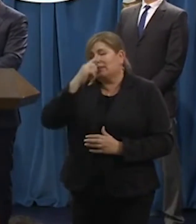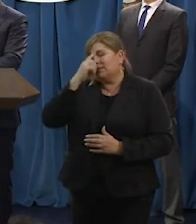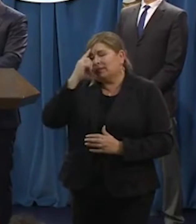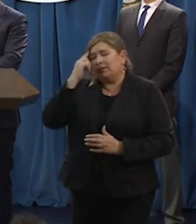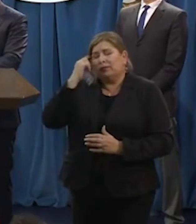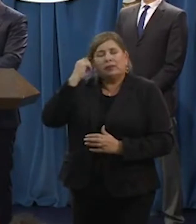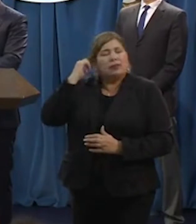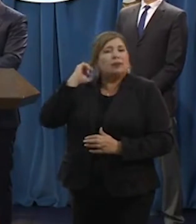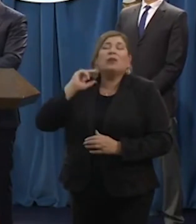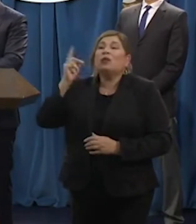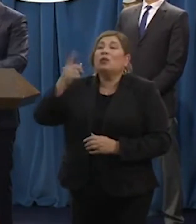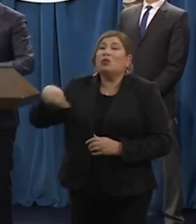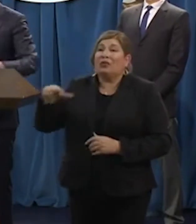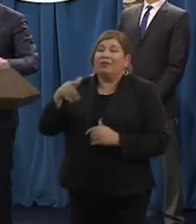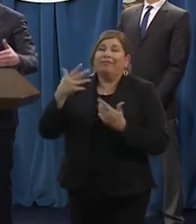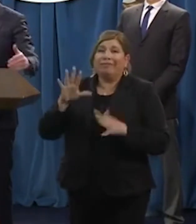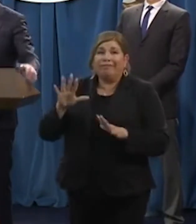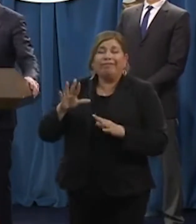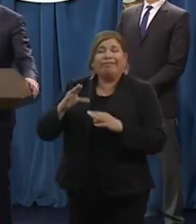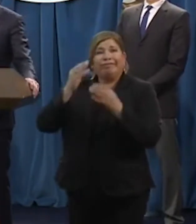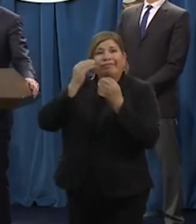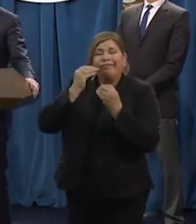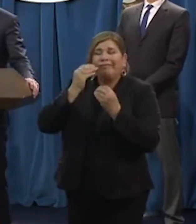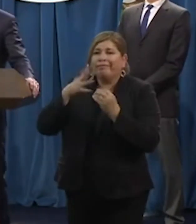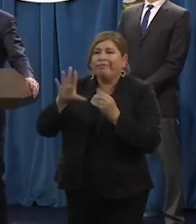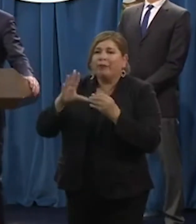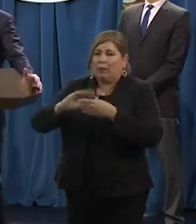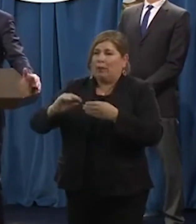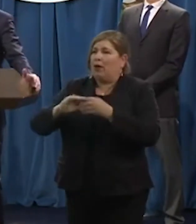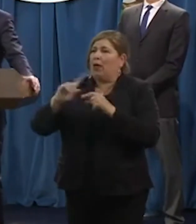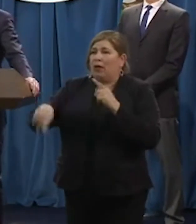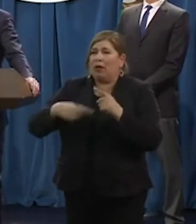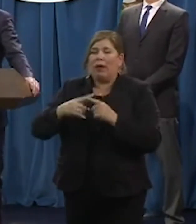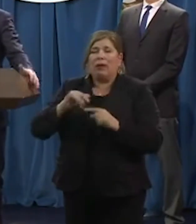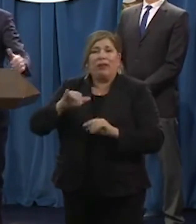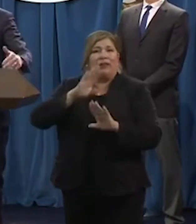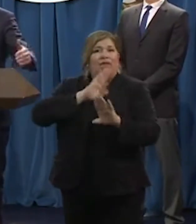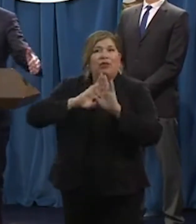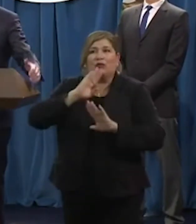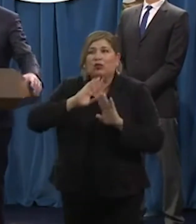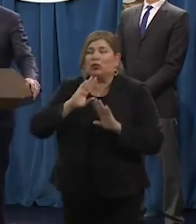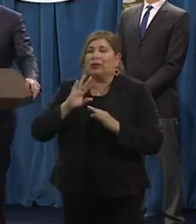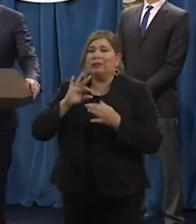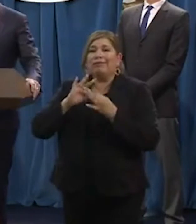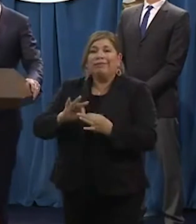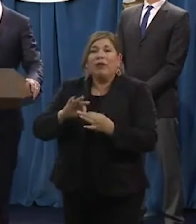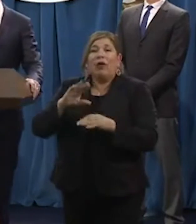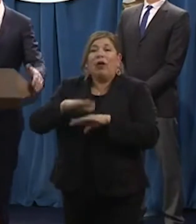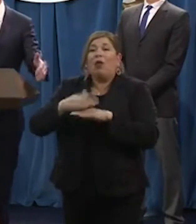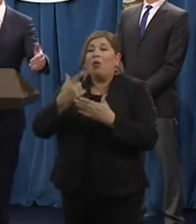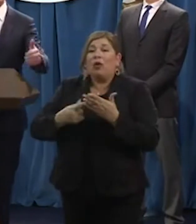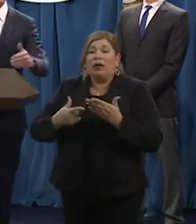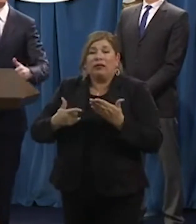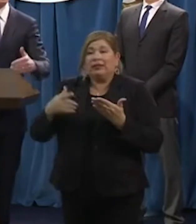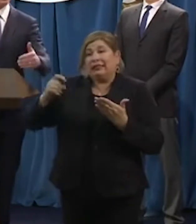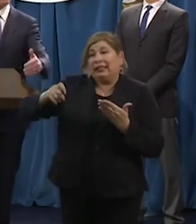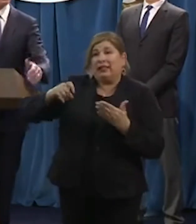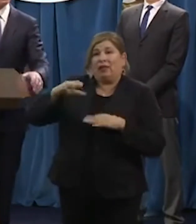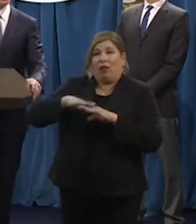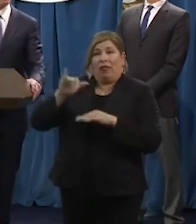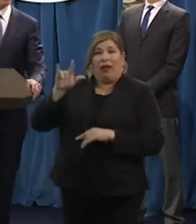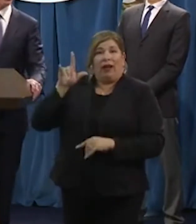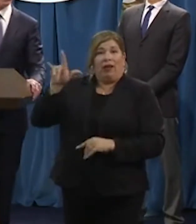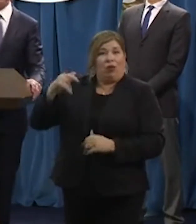have been frustrating as it relates to provisions on the Air Force bases for these passengers that